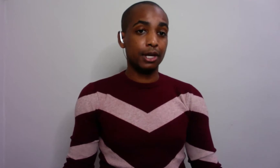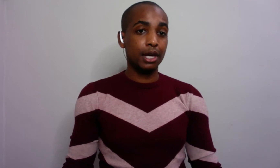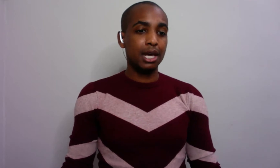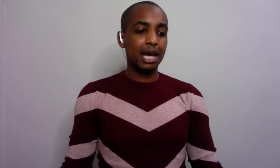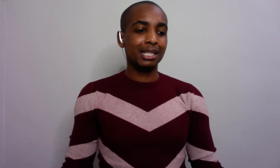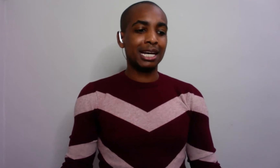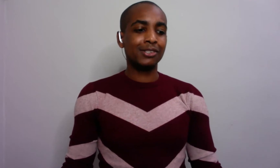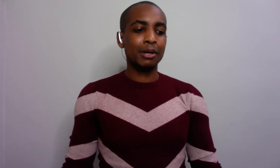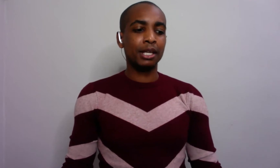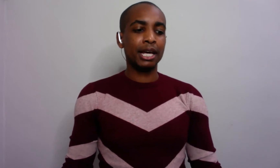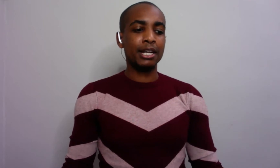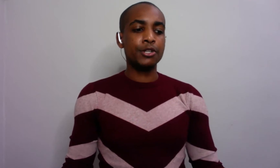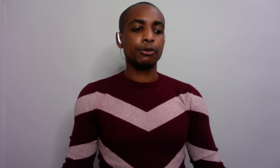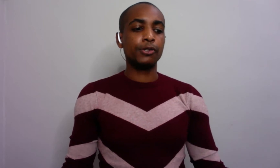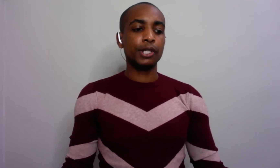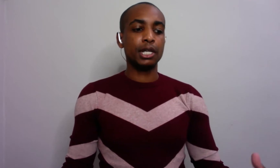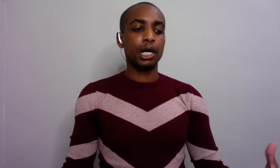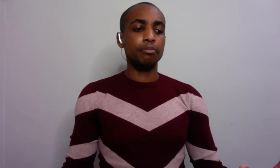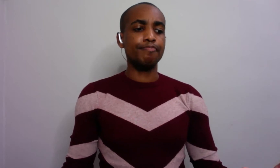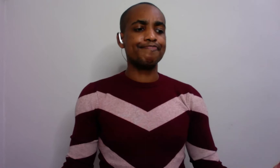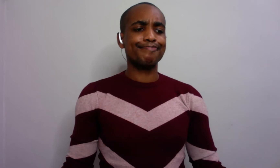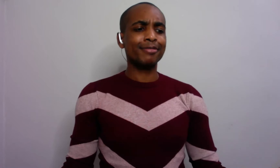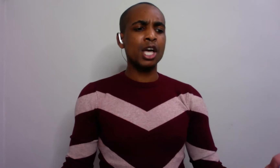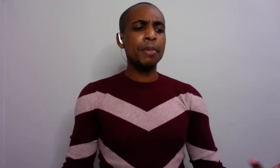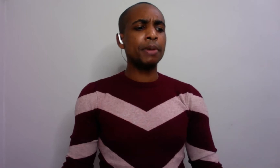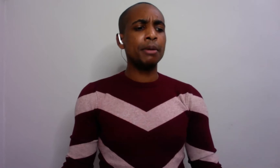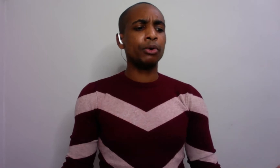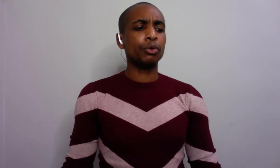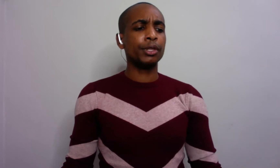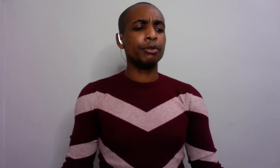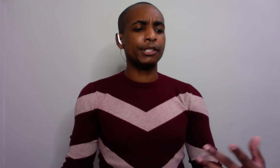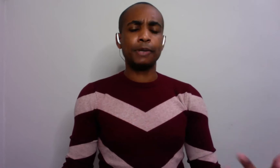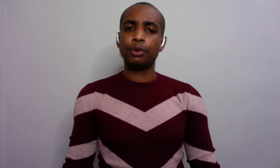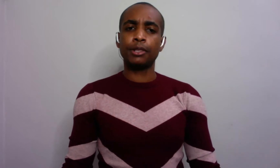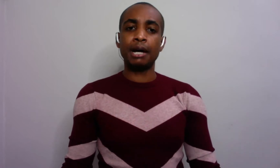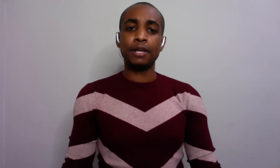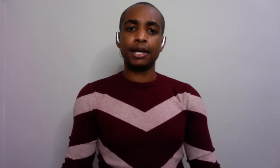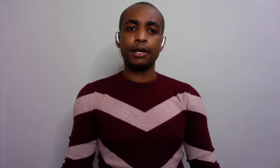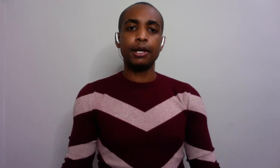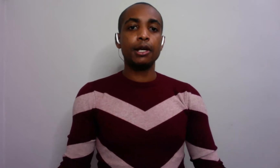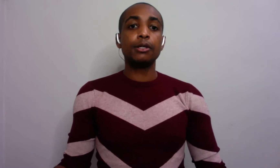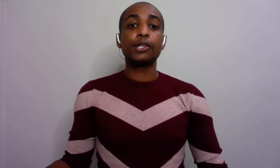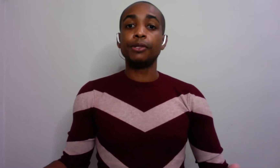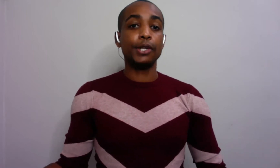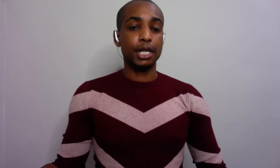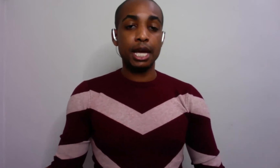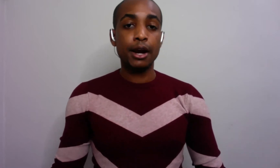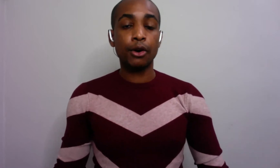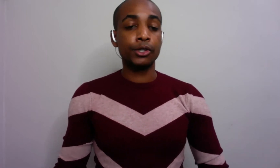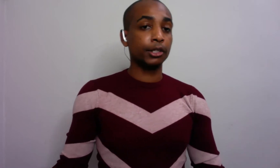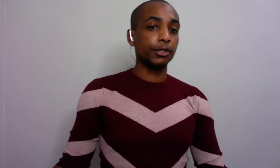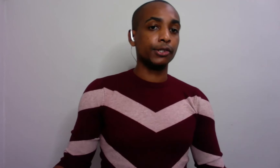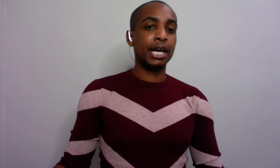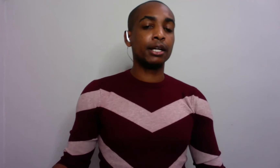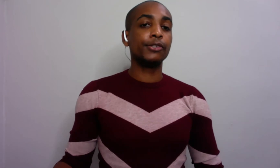monkeypox. And that's something that I don't see among people who I speak with, be they someone seeking care